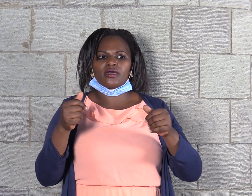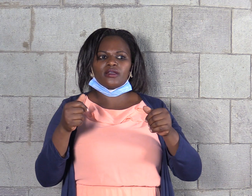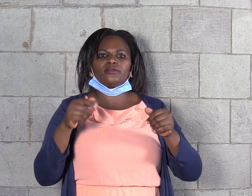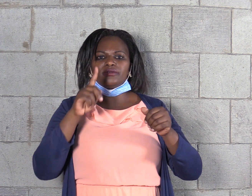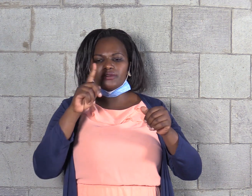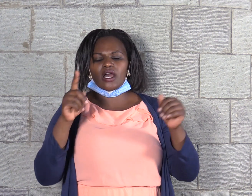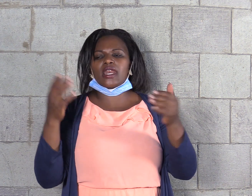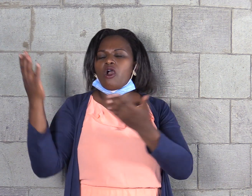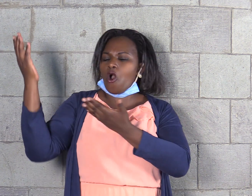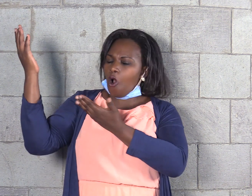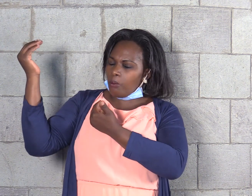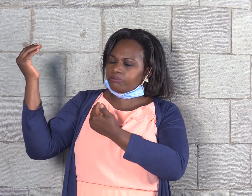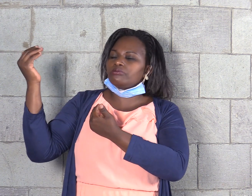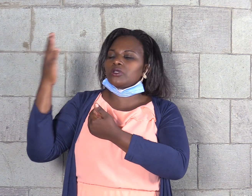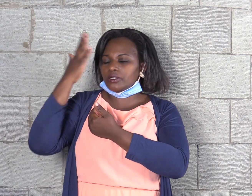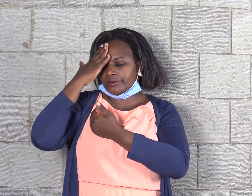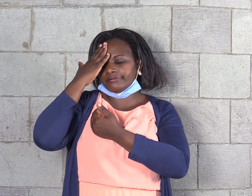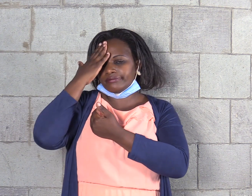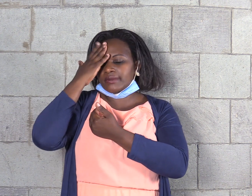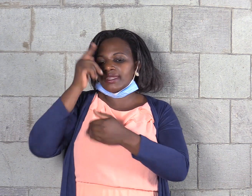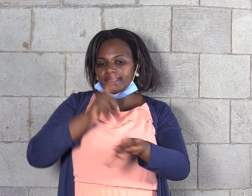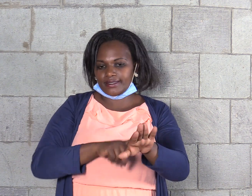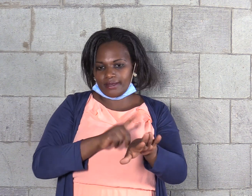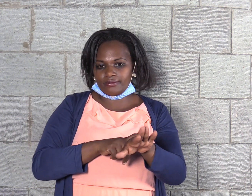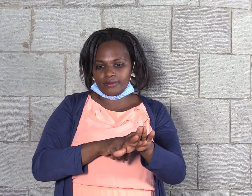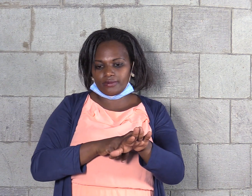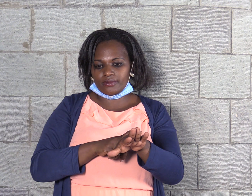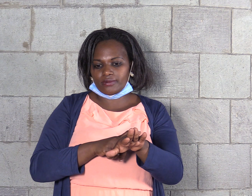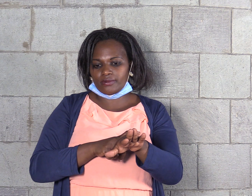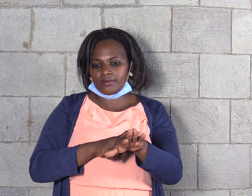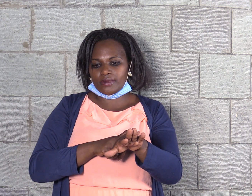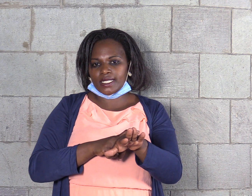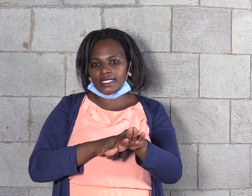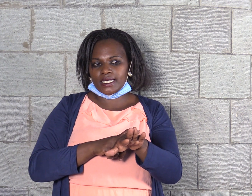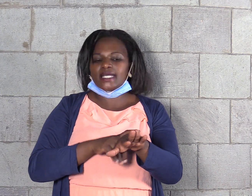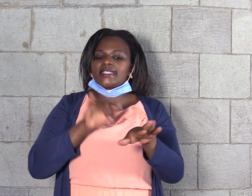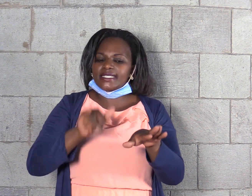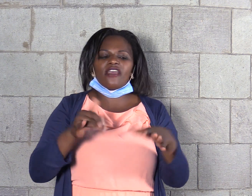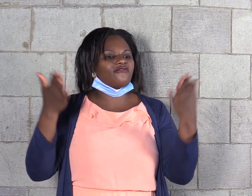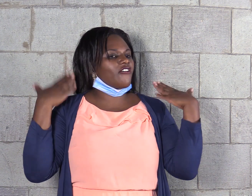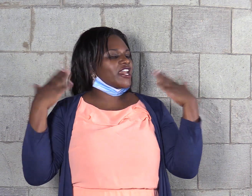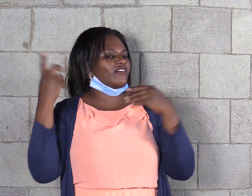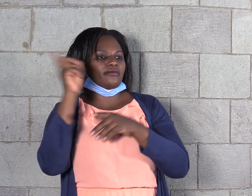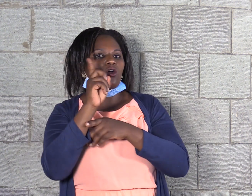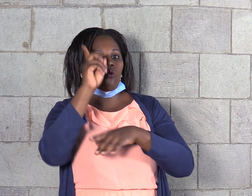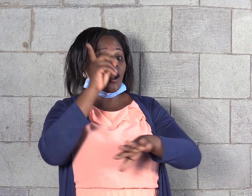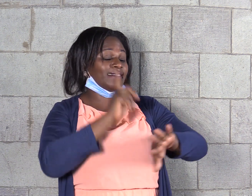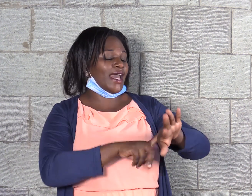hope. Let's know that this time is not going to remain forever. One day, everything will